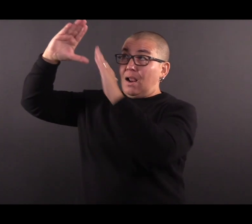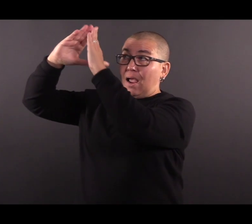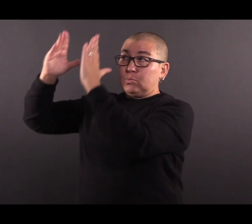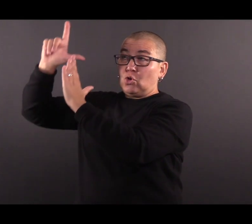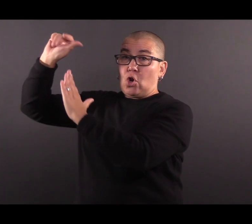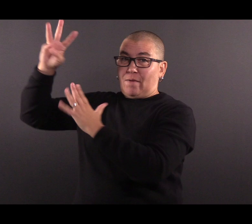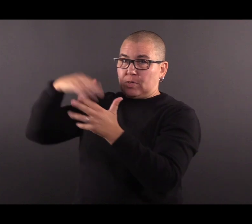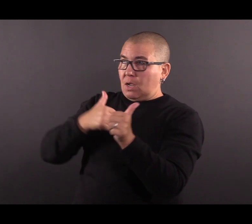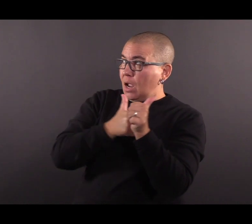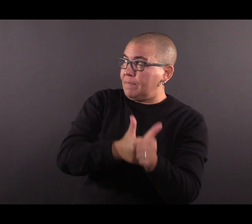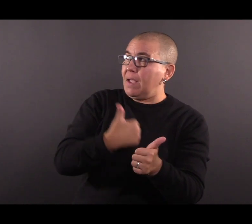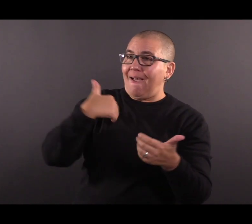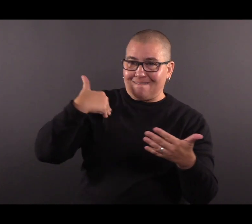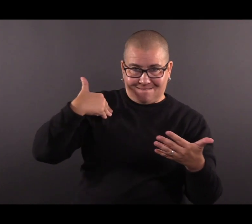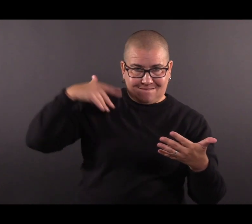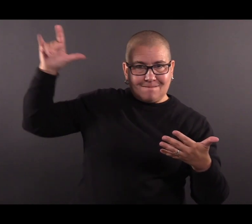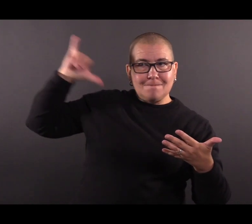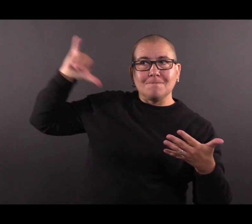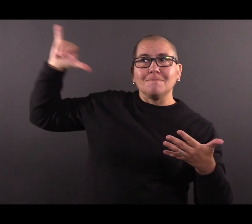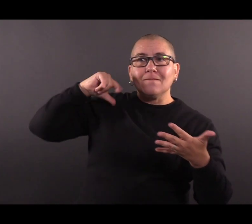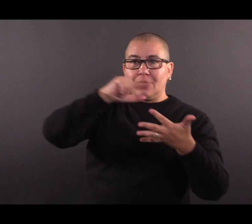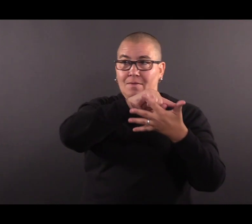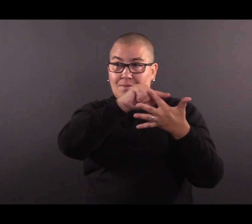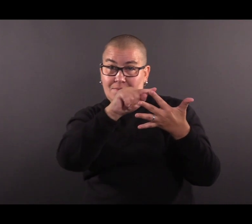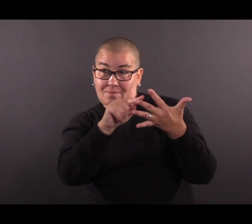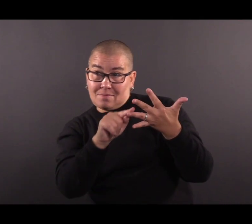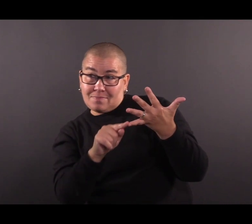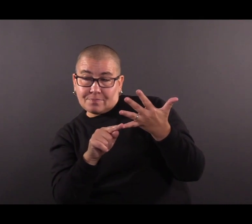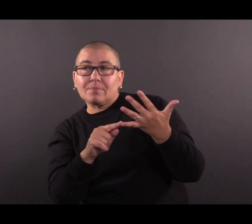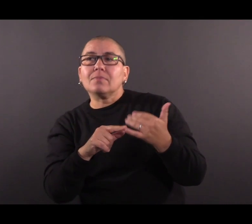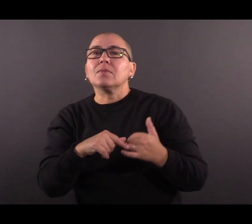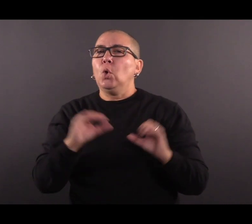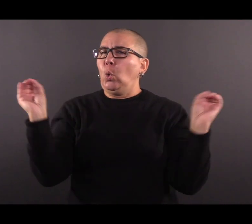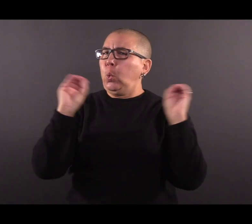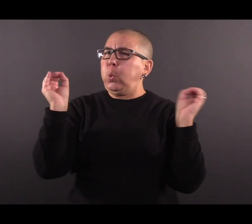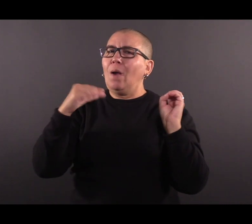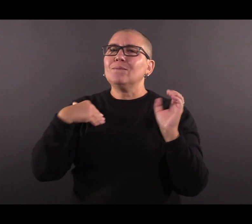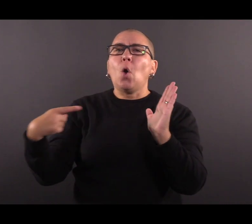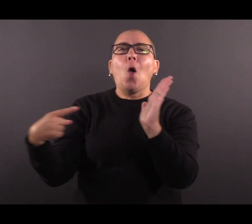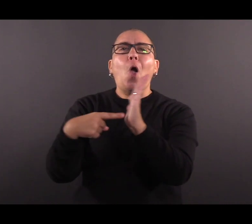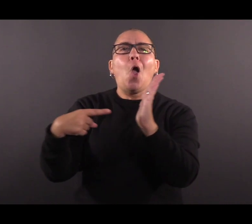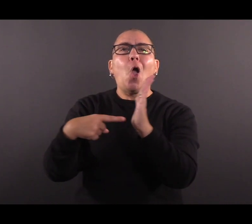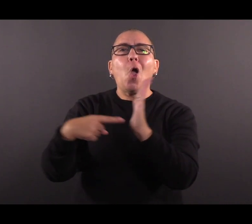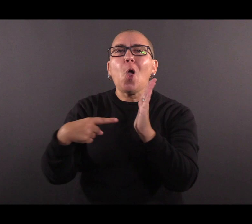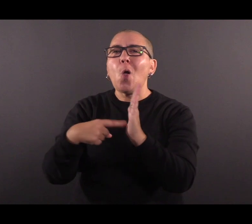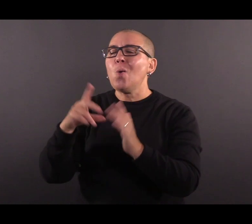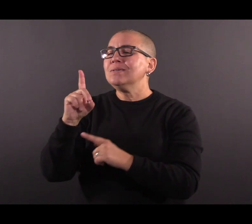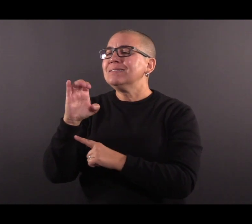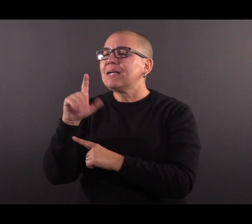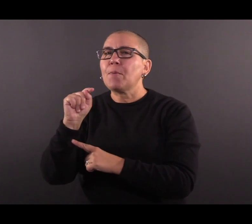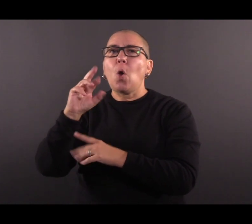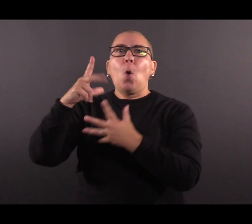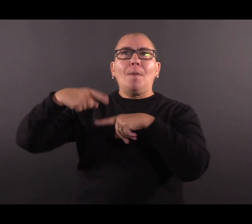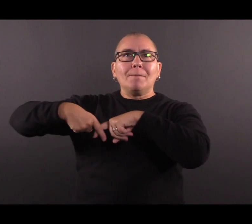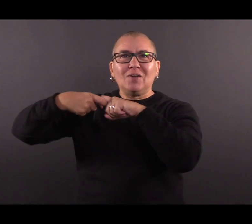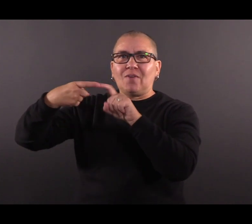protections. Not be delinquent or have outstanding federal debt, debarments, or